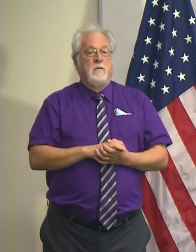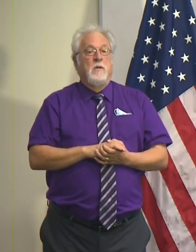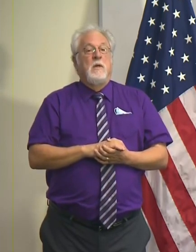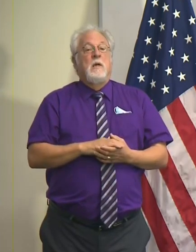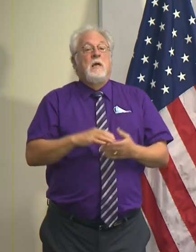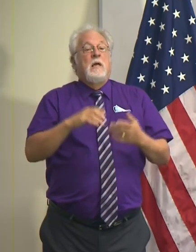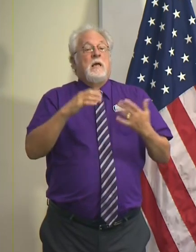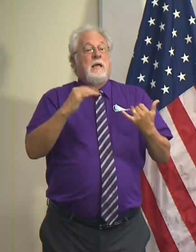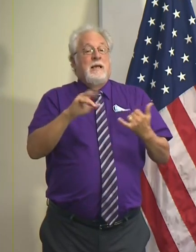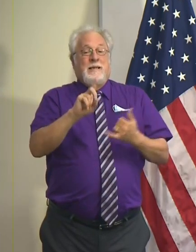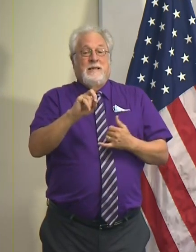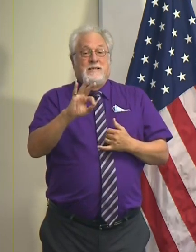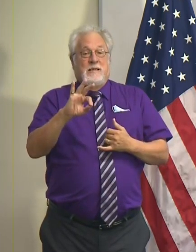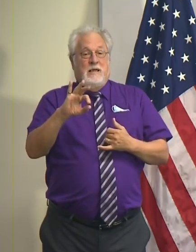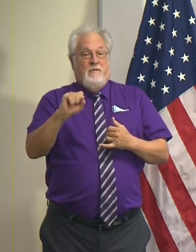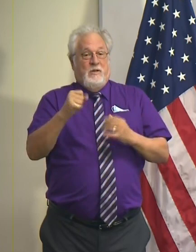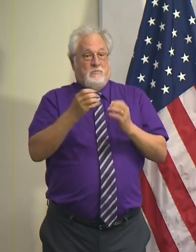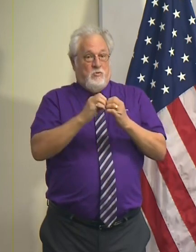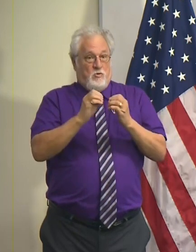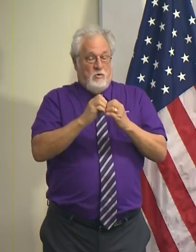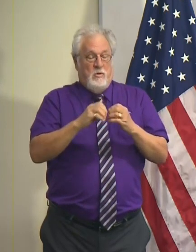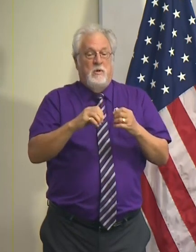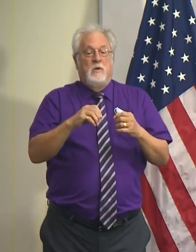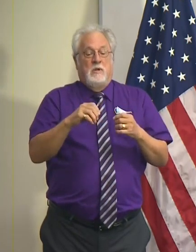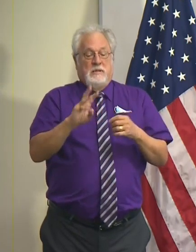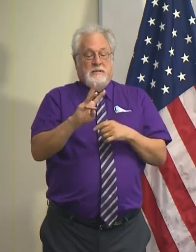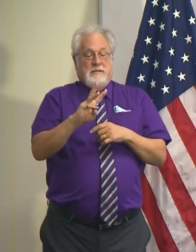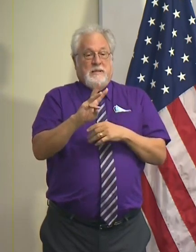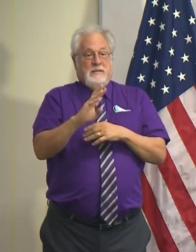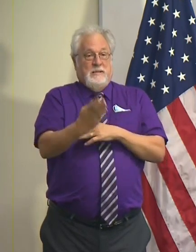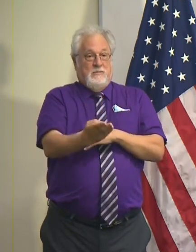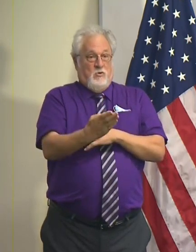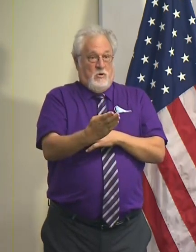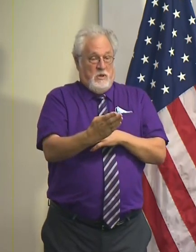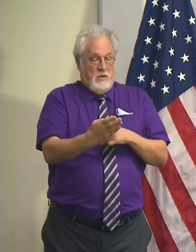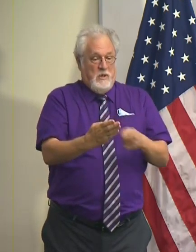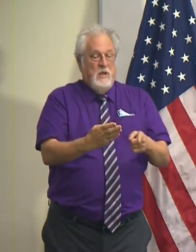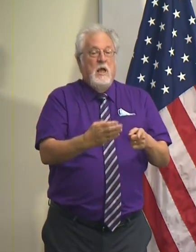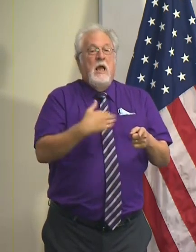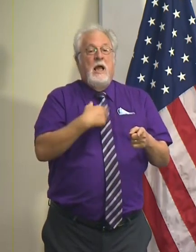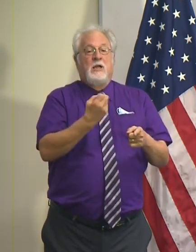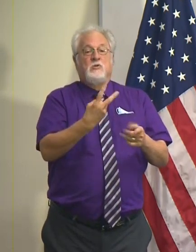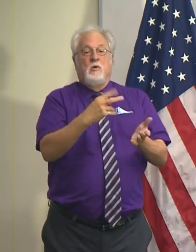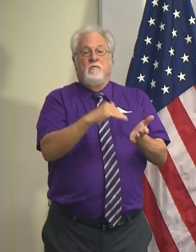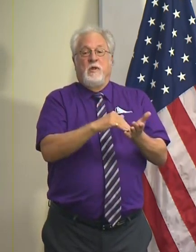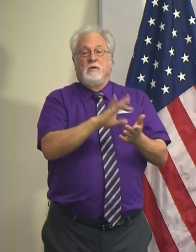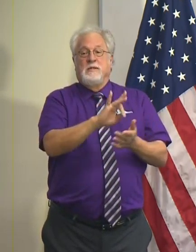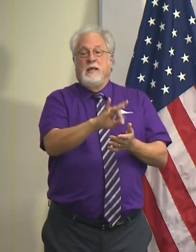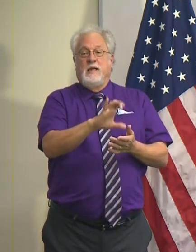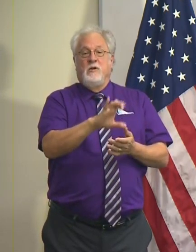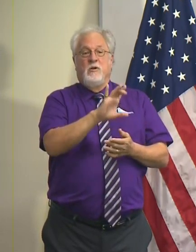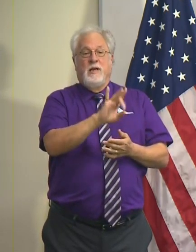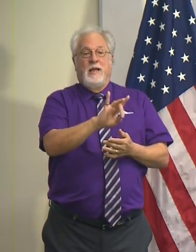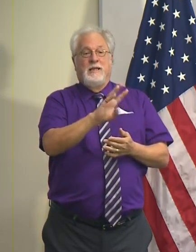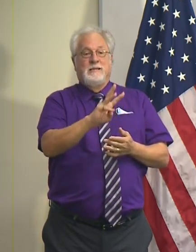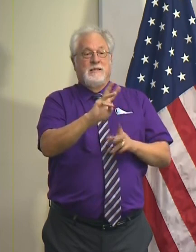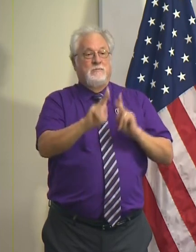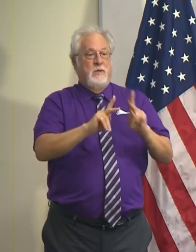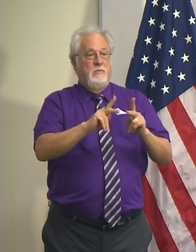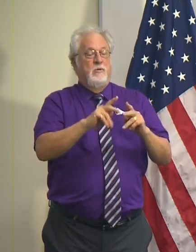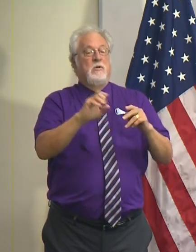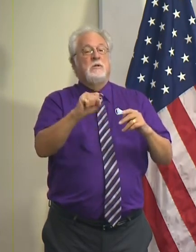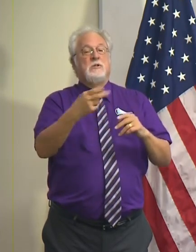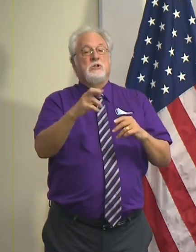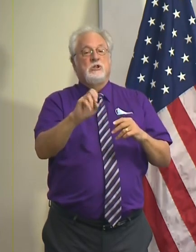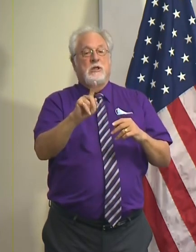Staying with DCFS for just a moment, as of 6 a.m. today, there were 12,886 people being